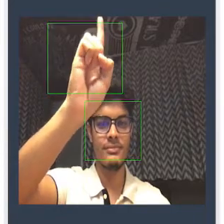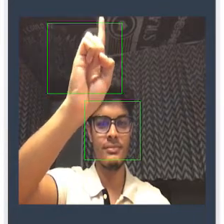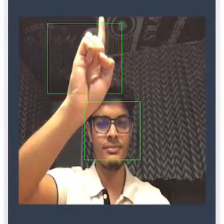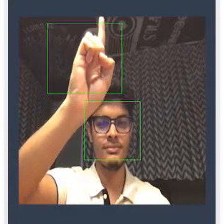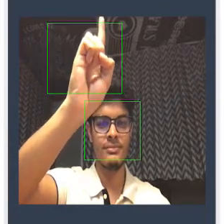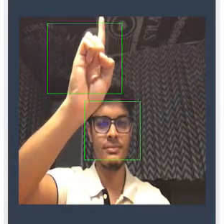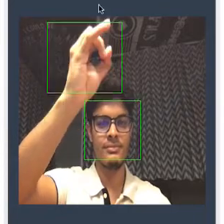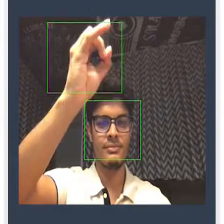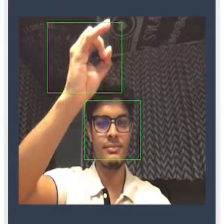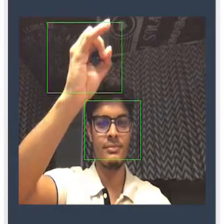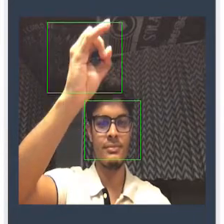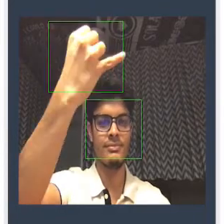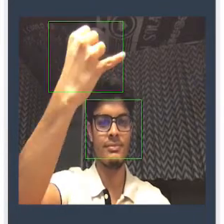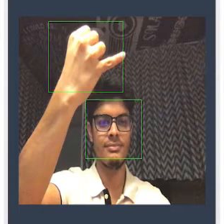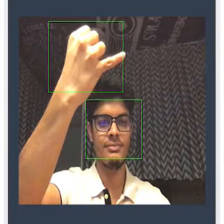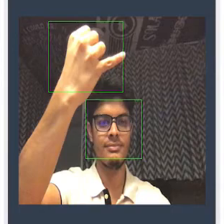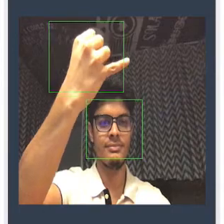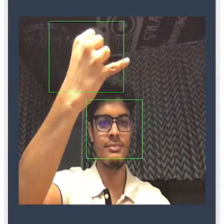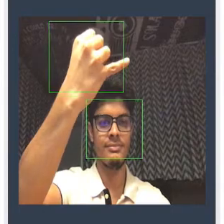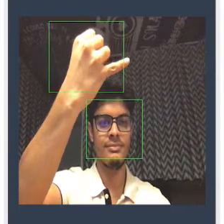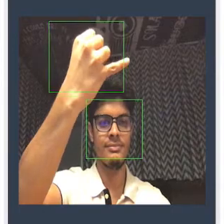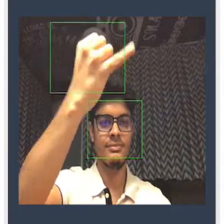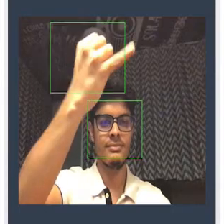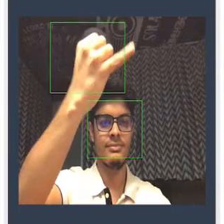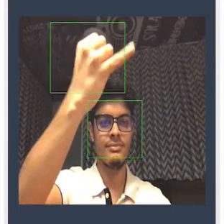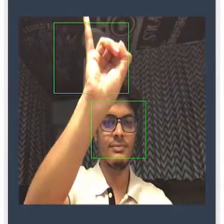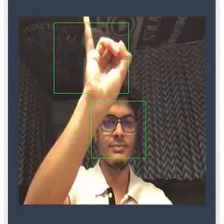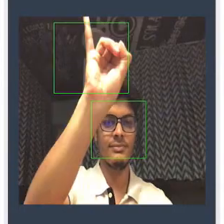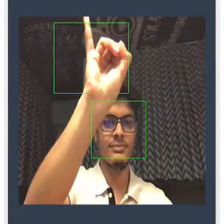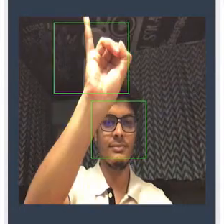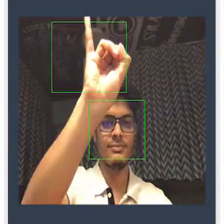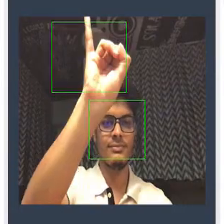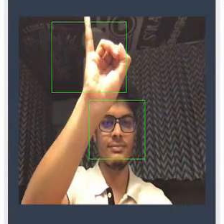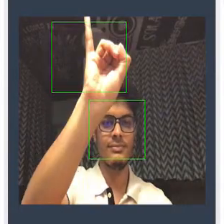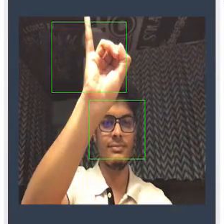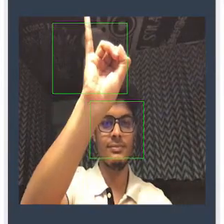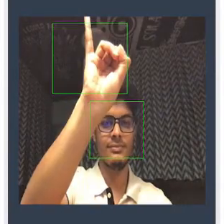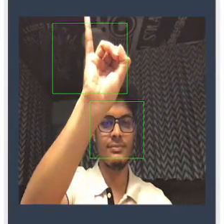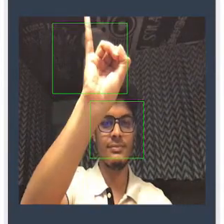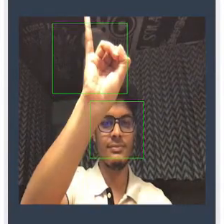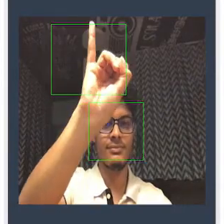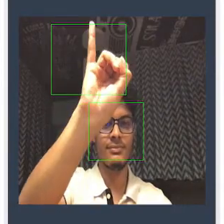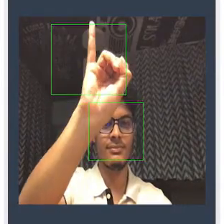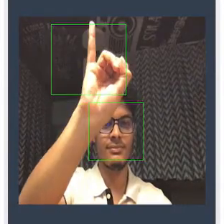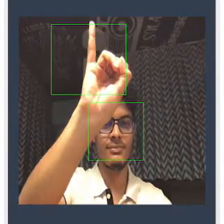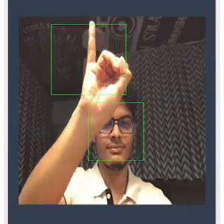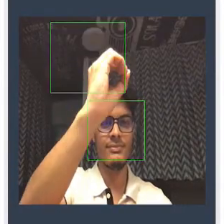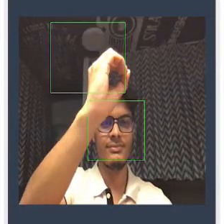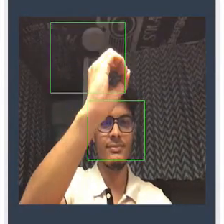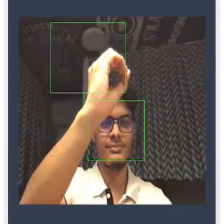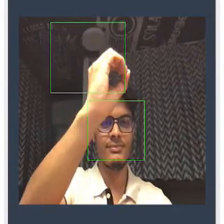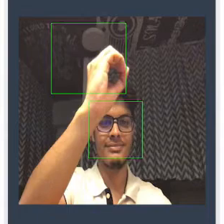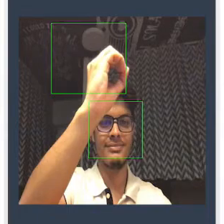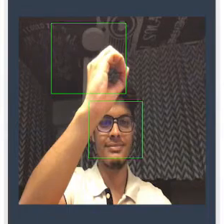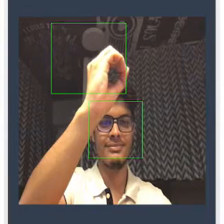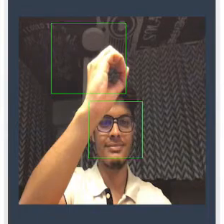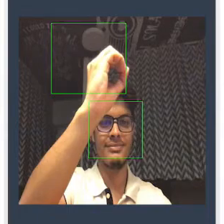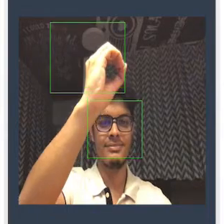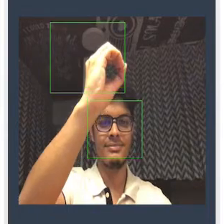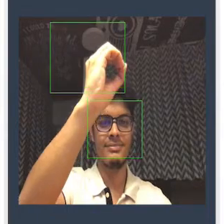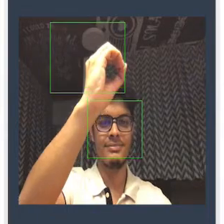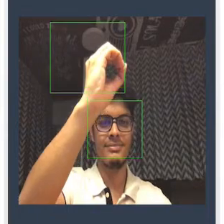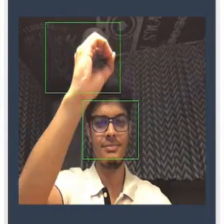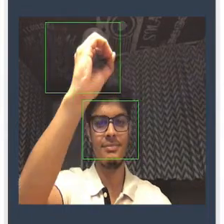button for easier navigation purposes. And now you'll see the person in the screen is completing